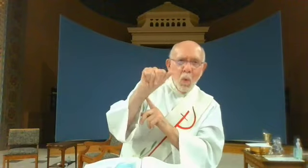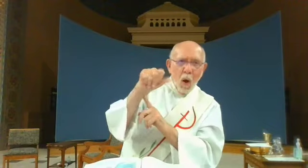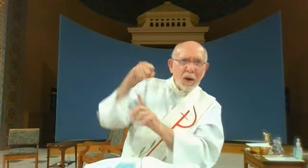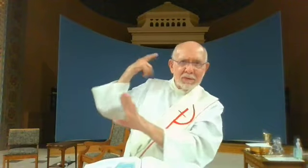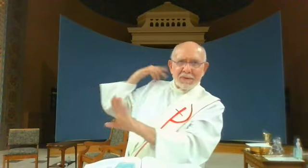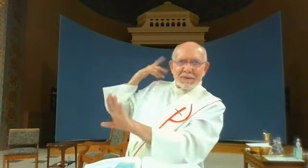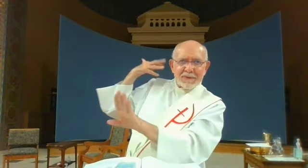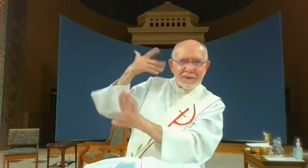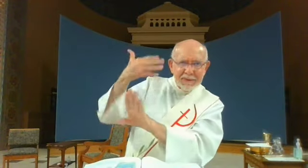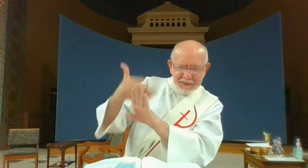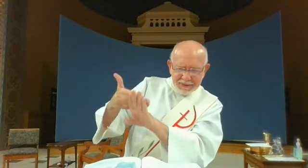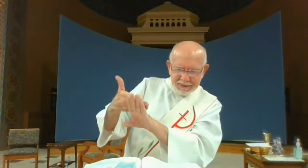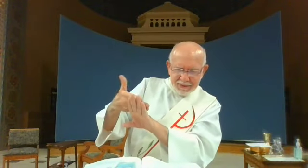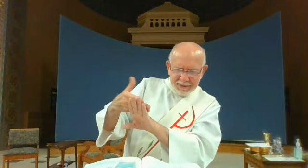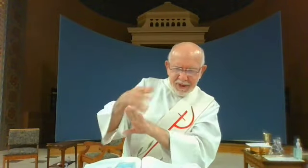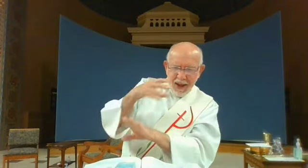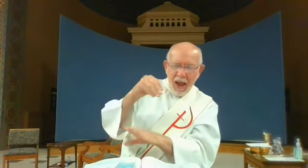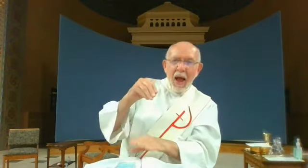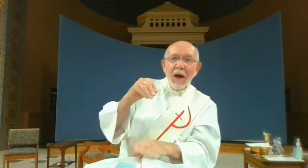and who is to come.